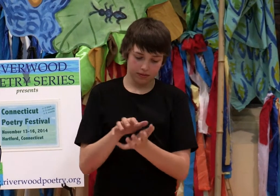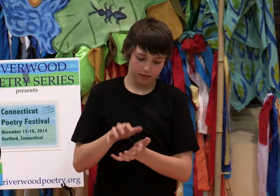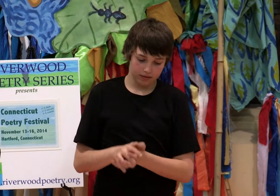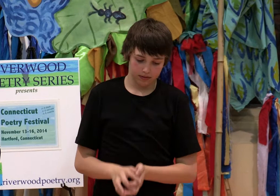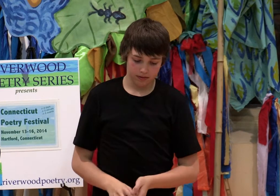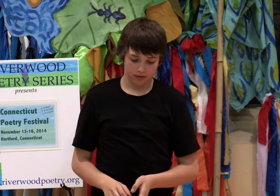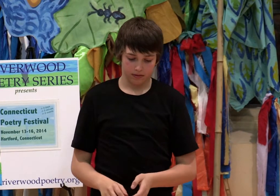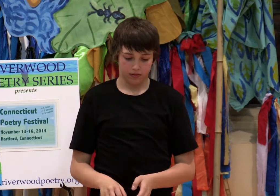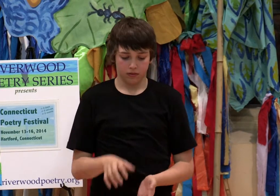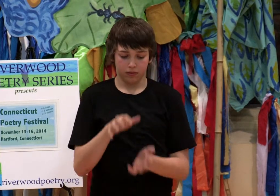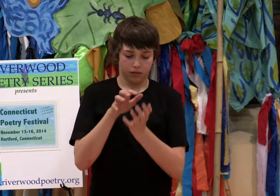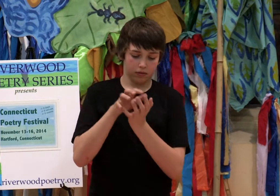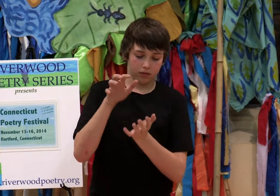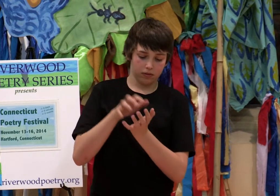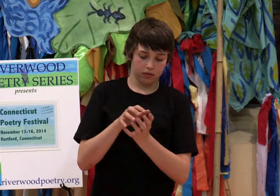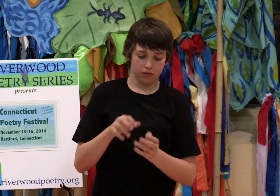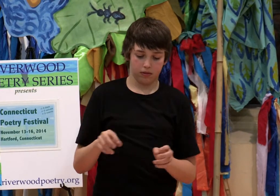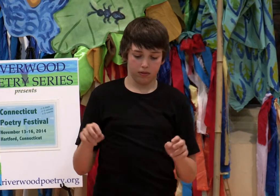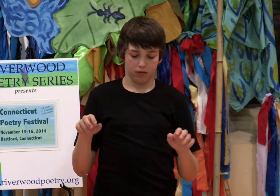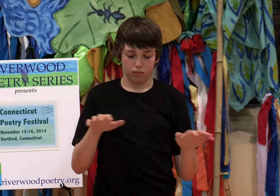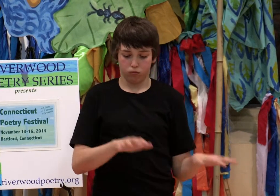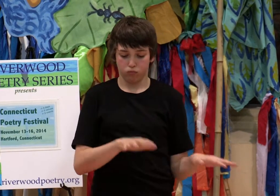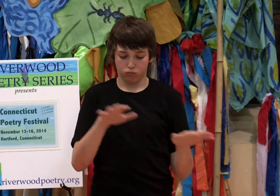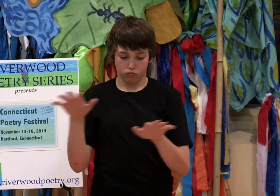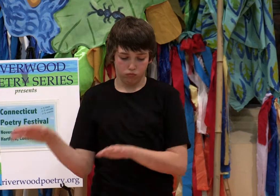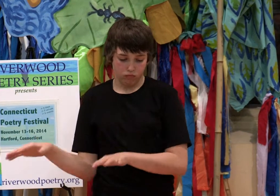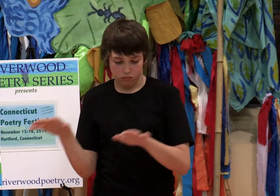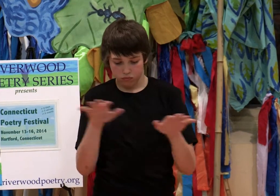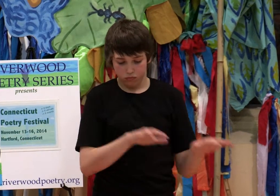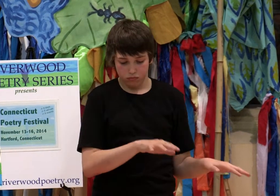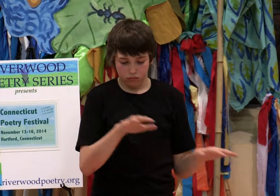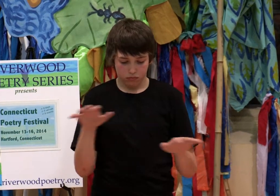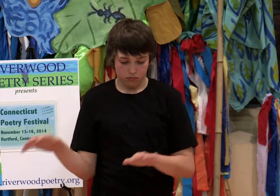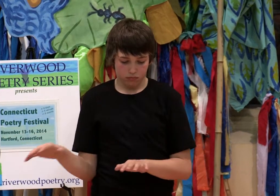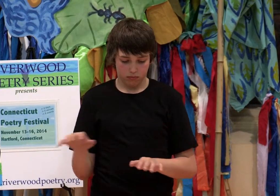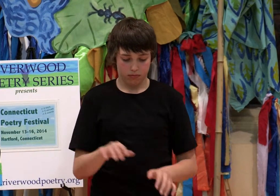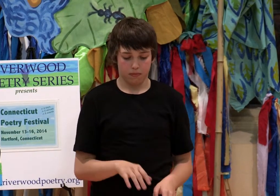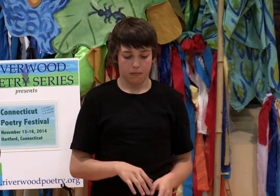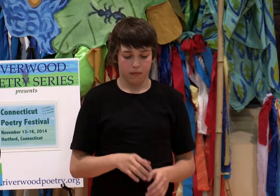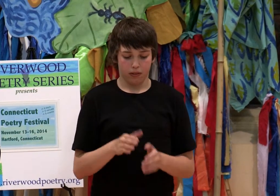Second one is crocodile. Crocodile, chill.